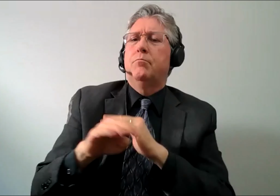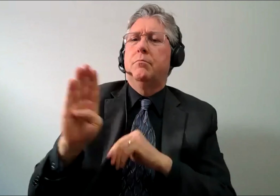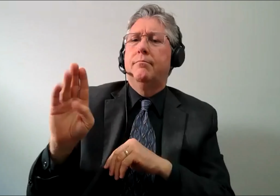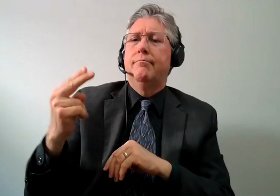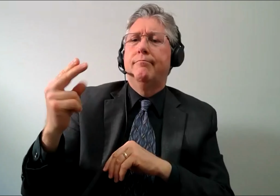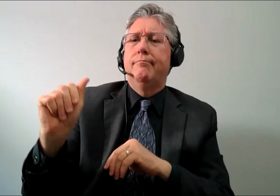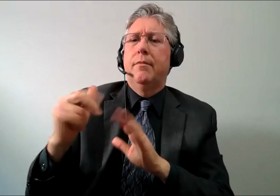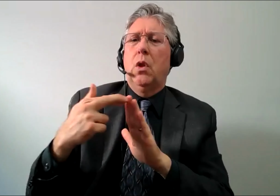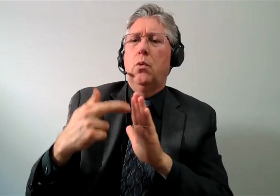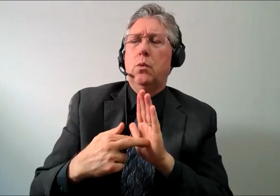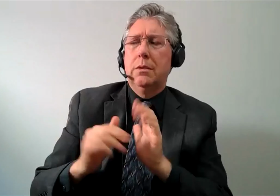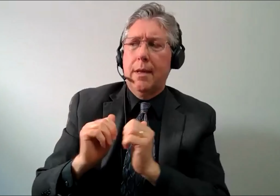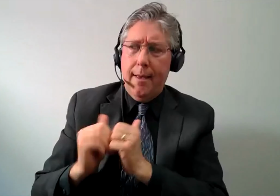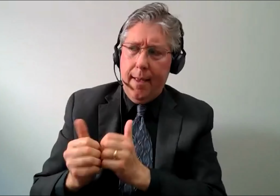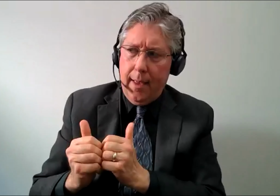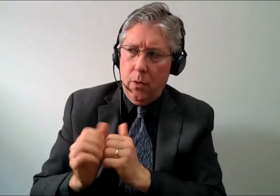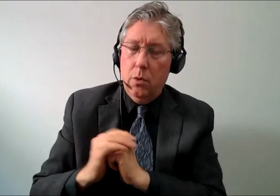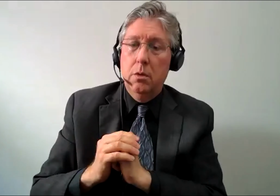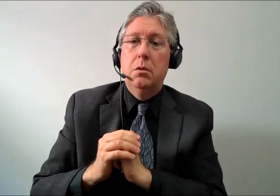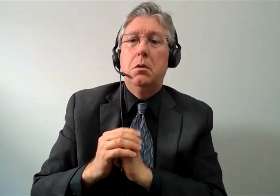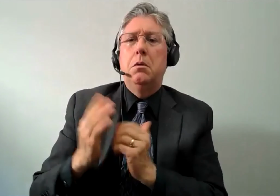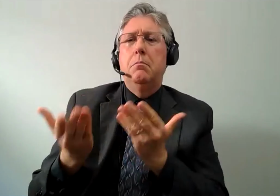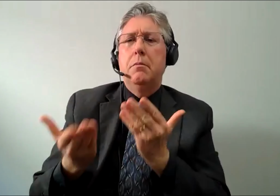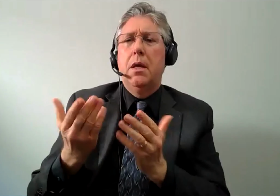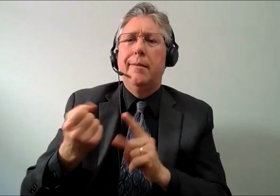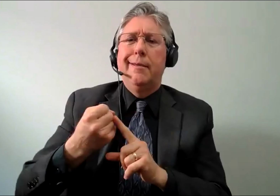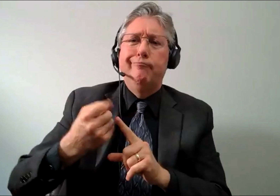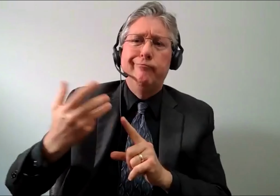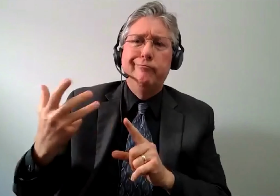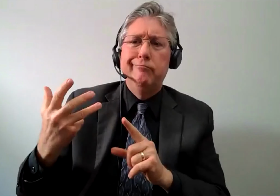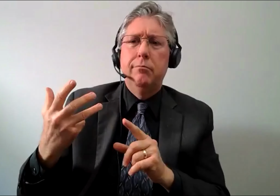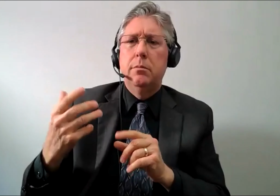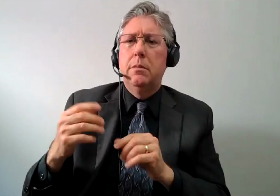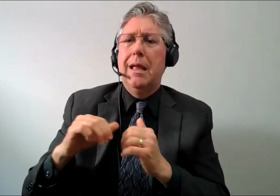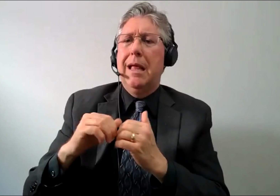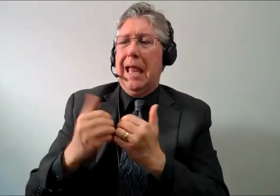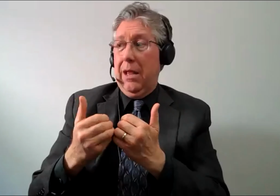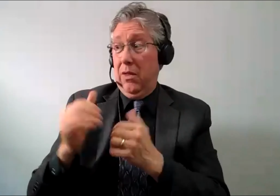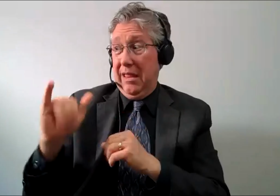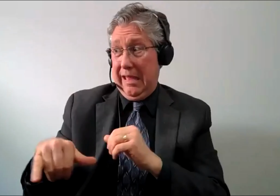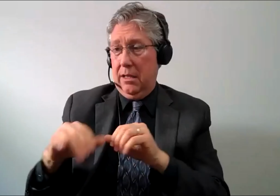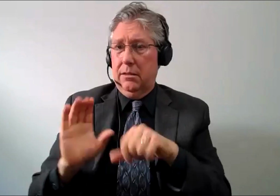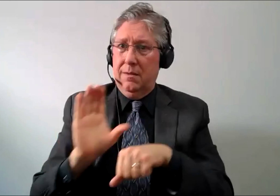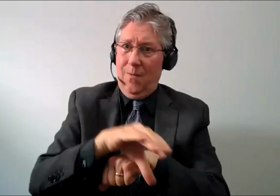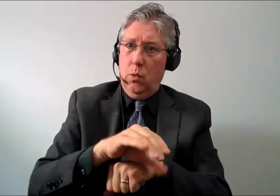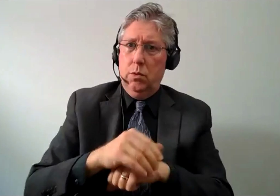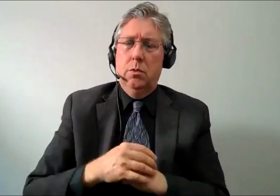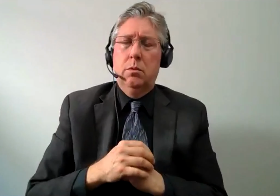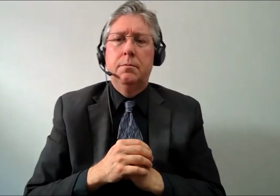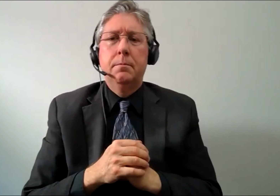BHA rules and a little bit more about how those are enforced.